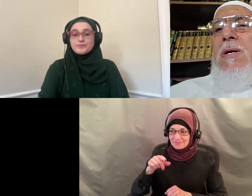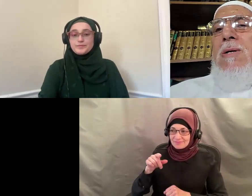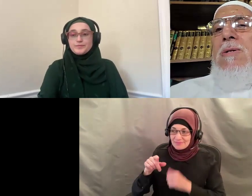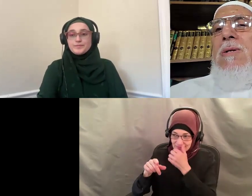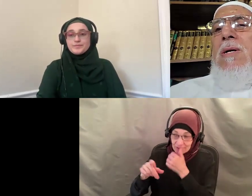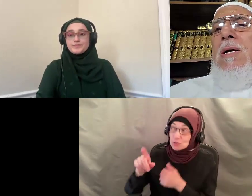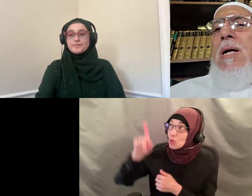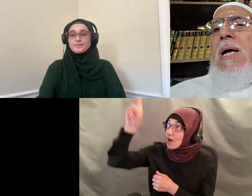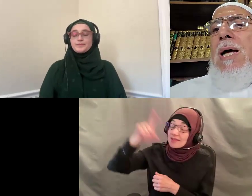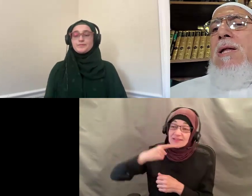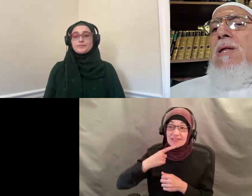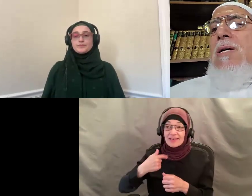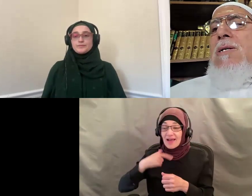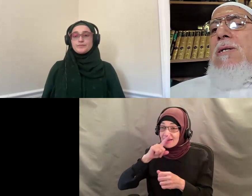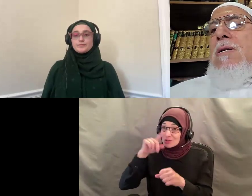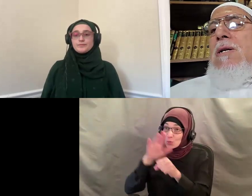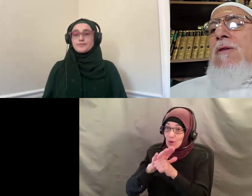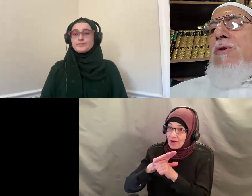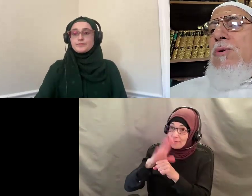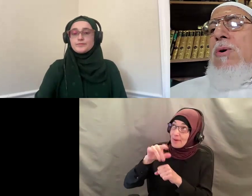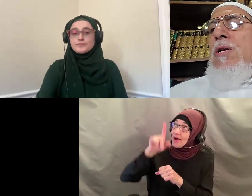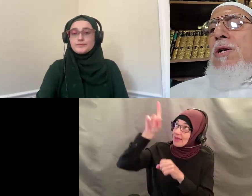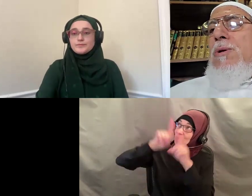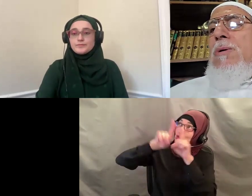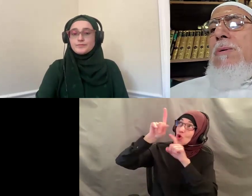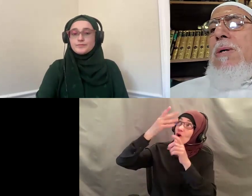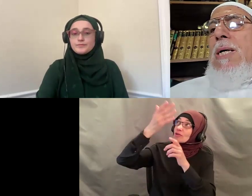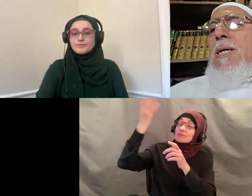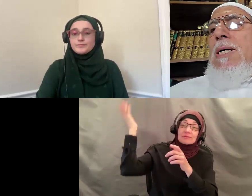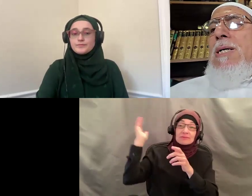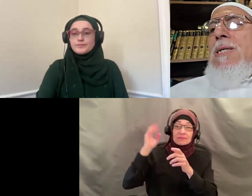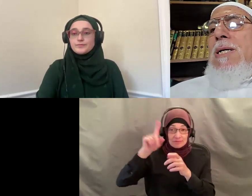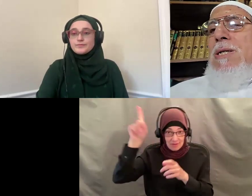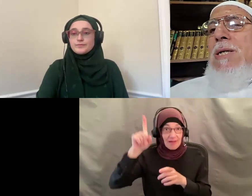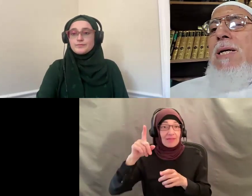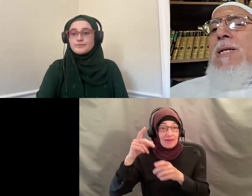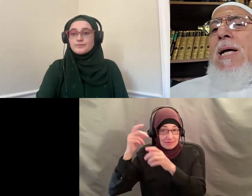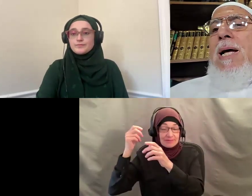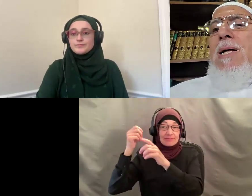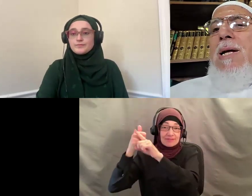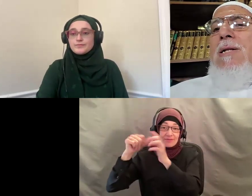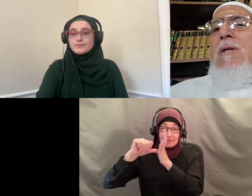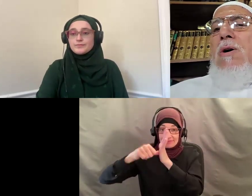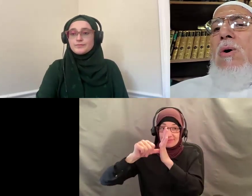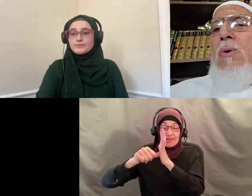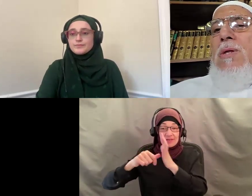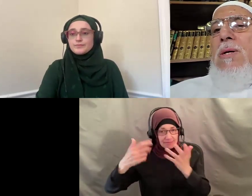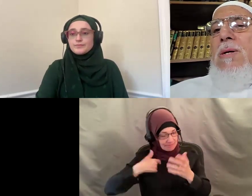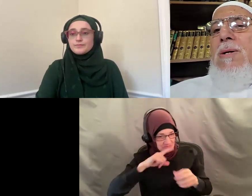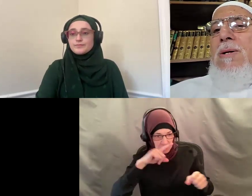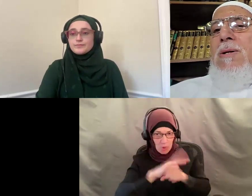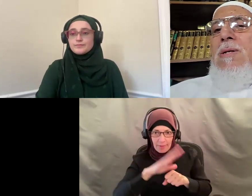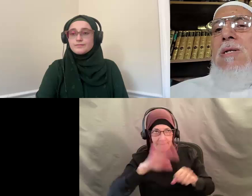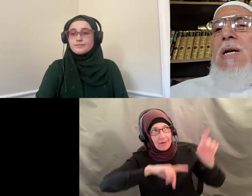of the stars. And this, if you only knew, is indeed a great